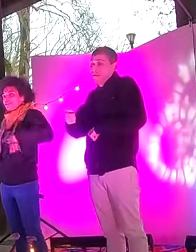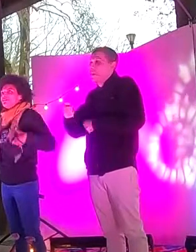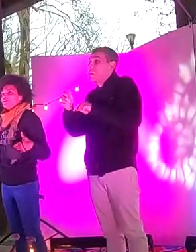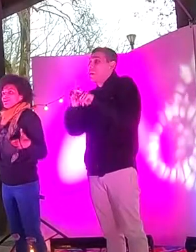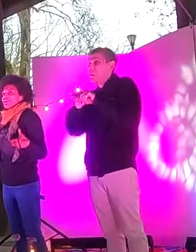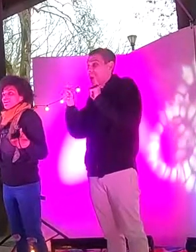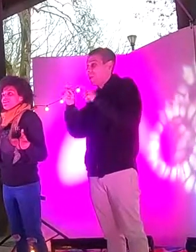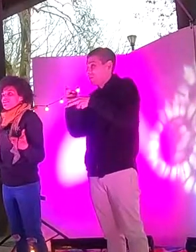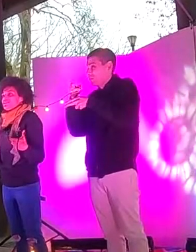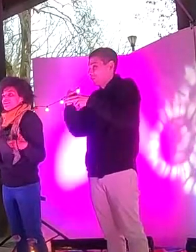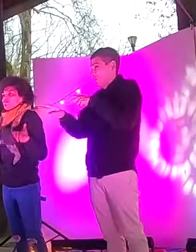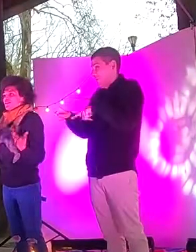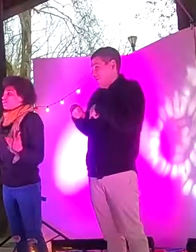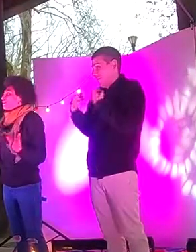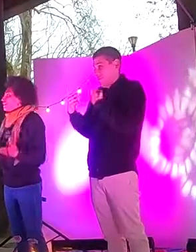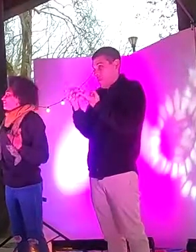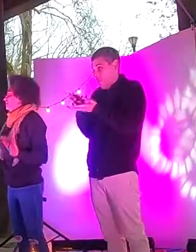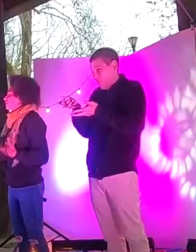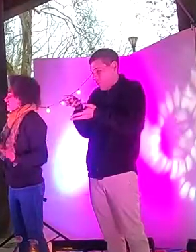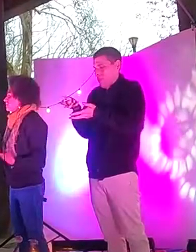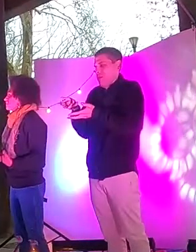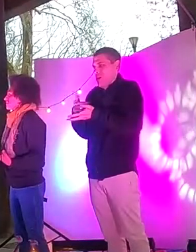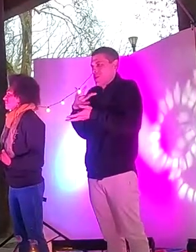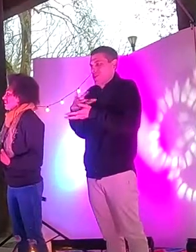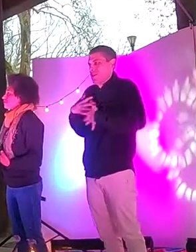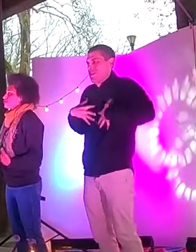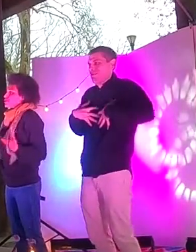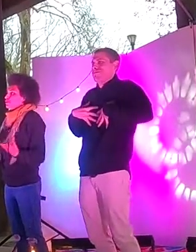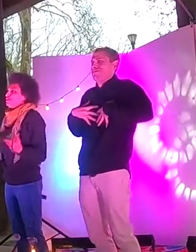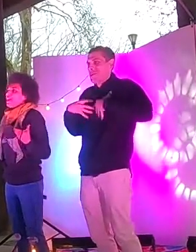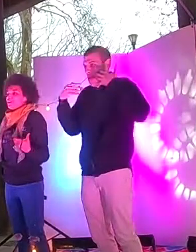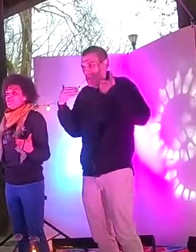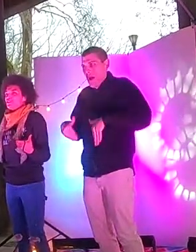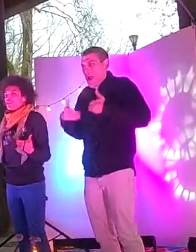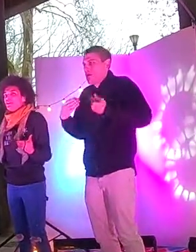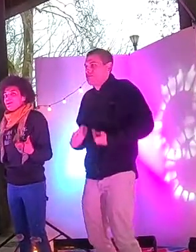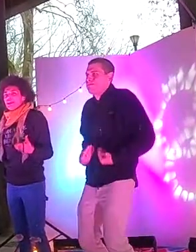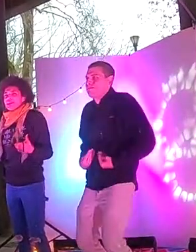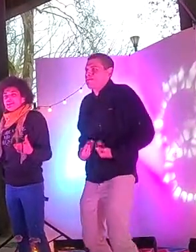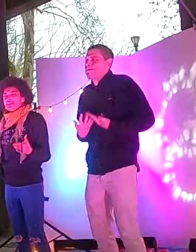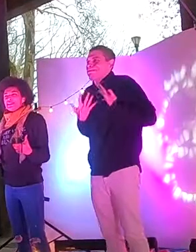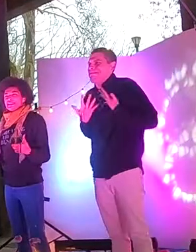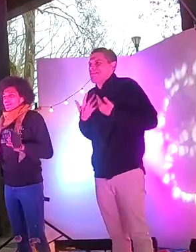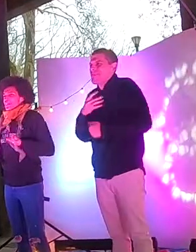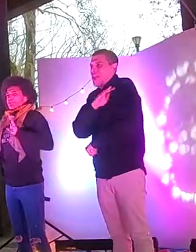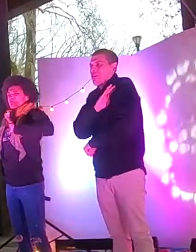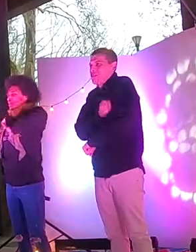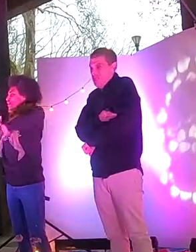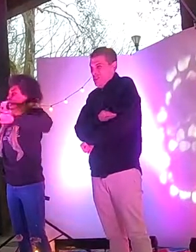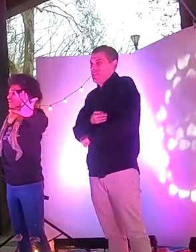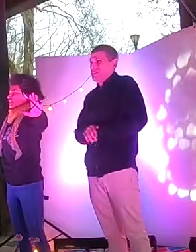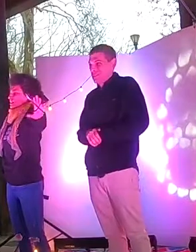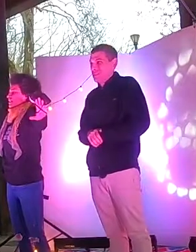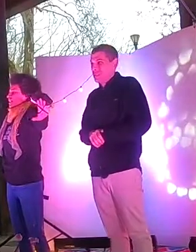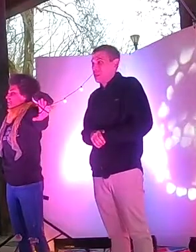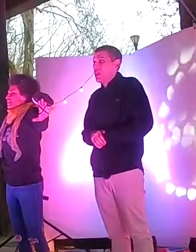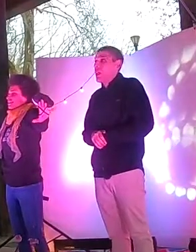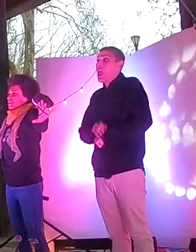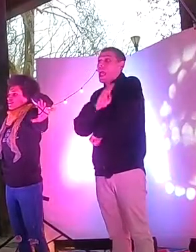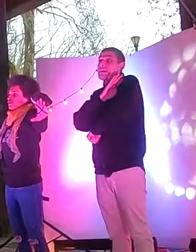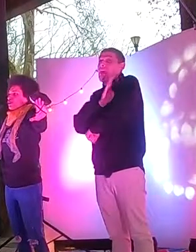have felt this invigorated sense of renewed energy. And it is